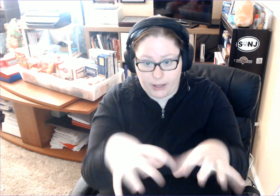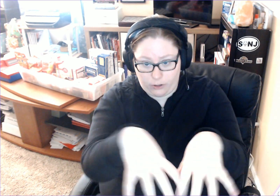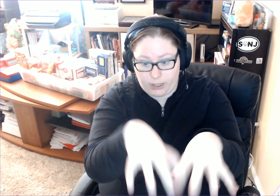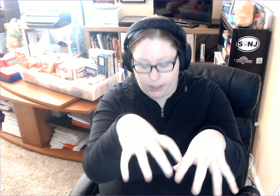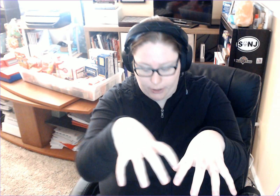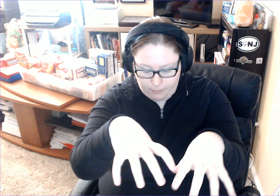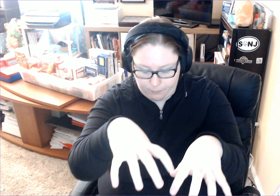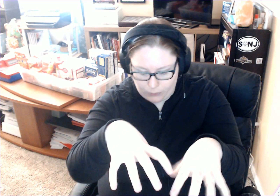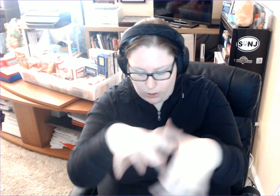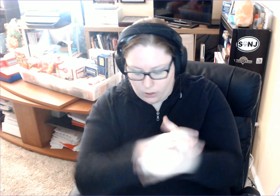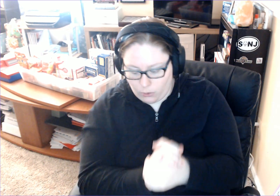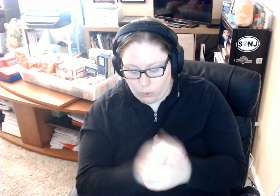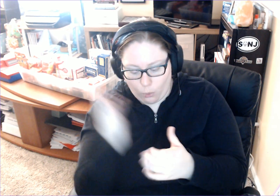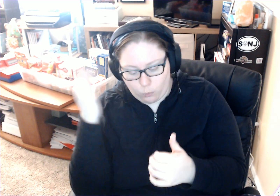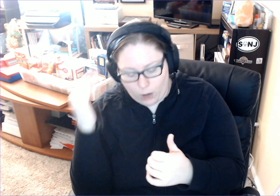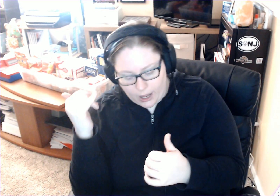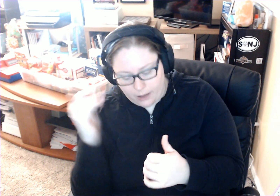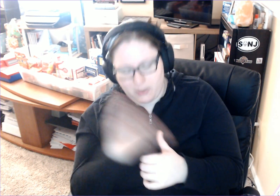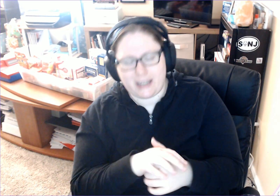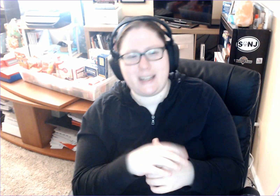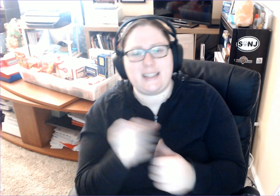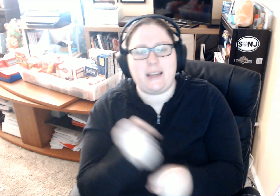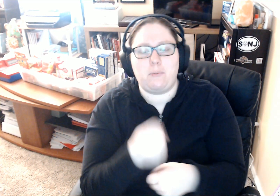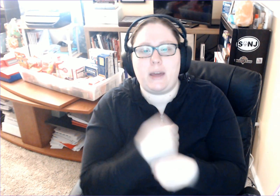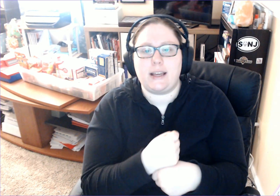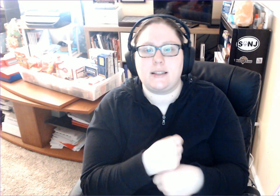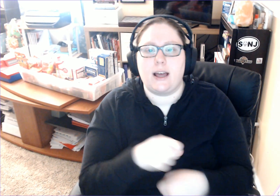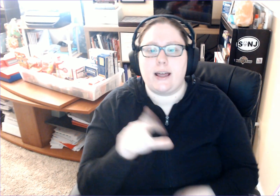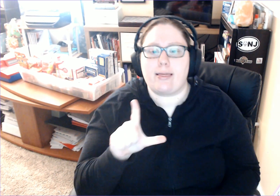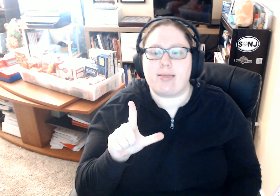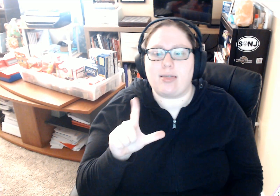here. Why? Because it makes lint.